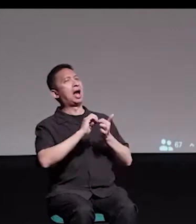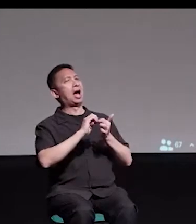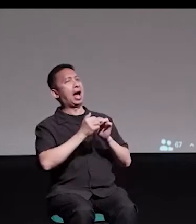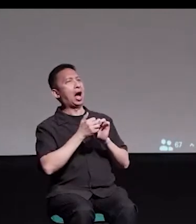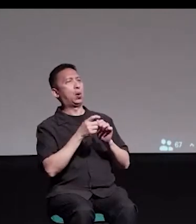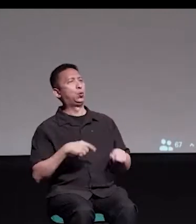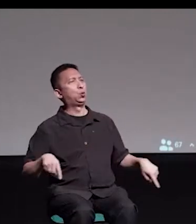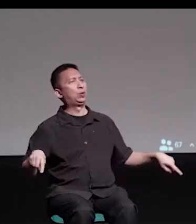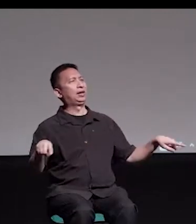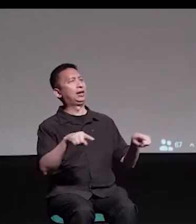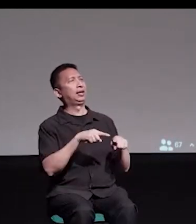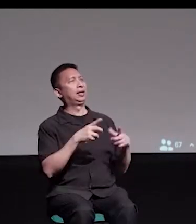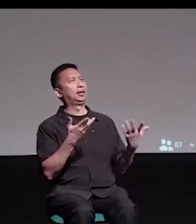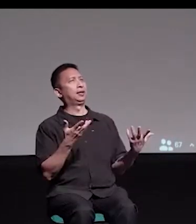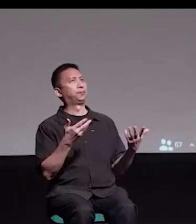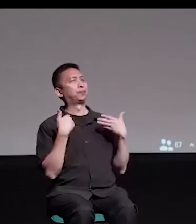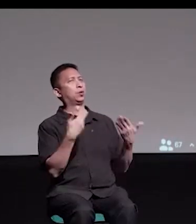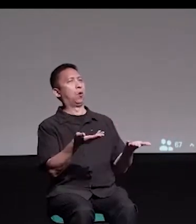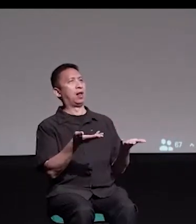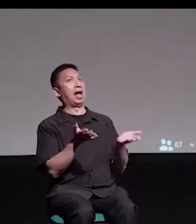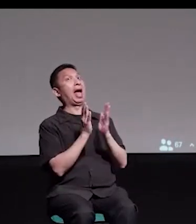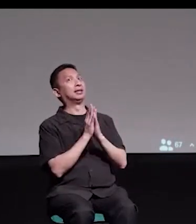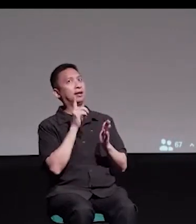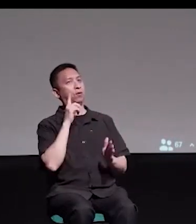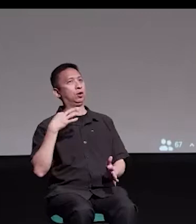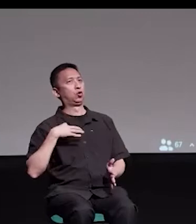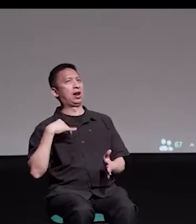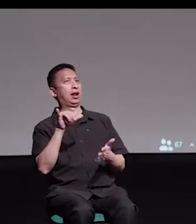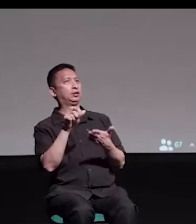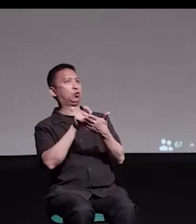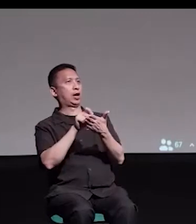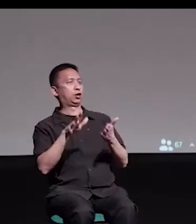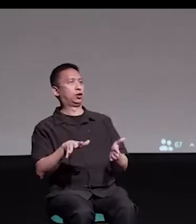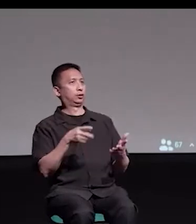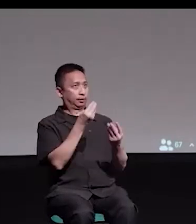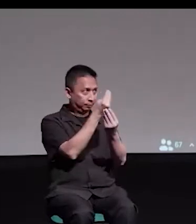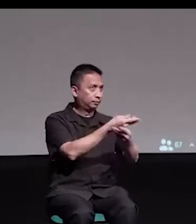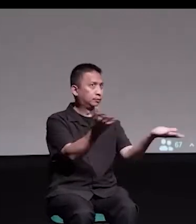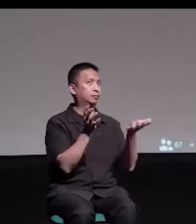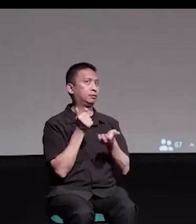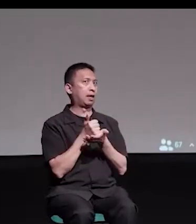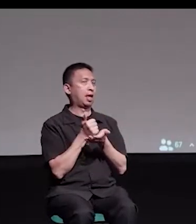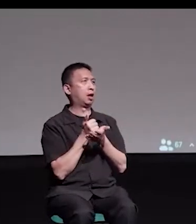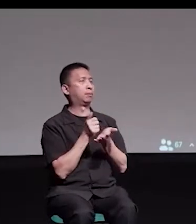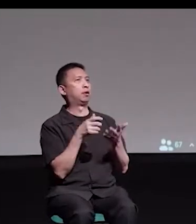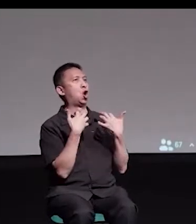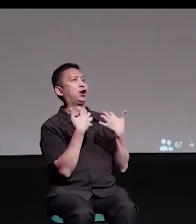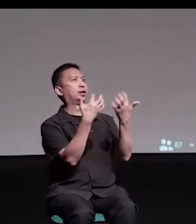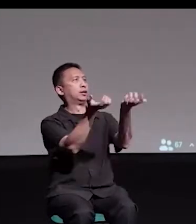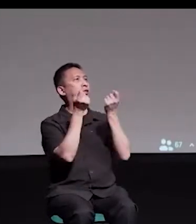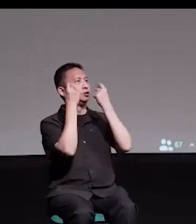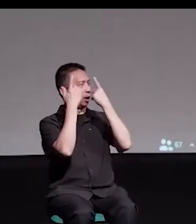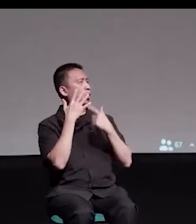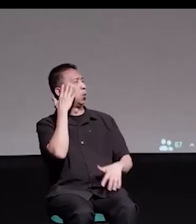about asking for this credit, just sort of to give the audience a sort of background into what brought